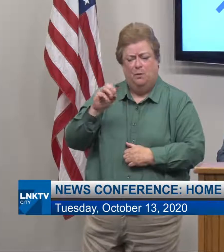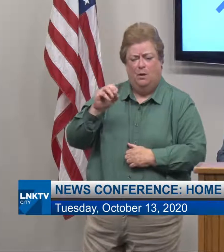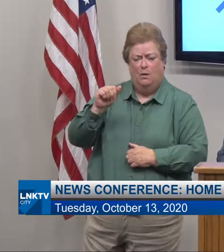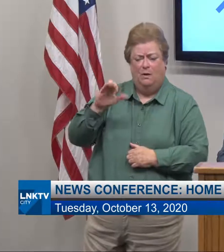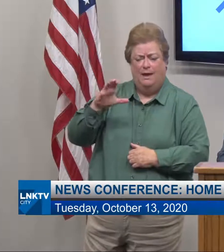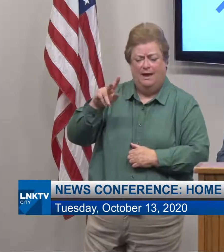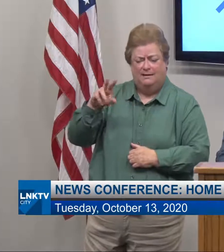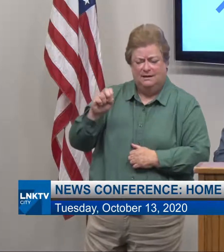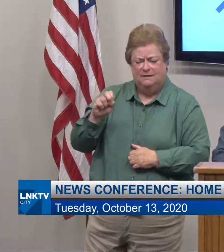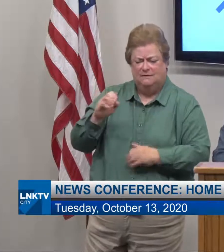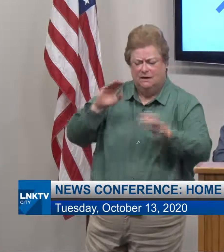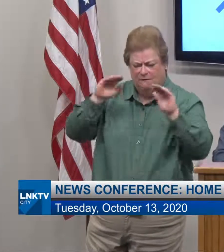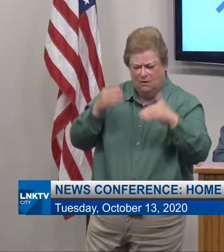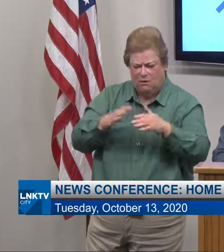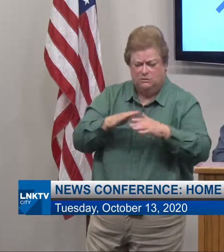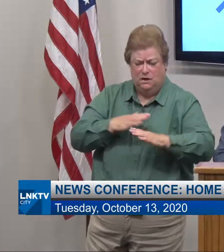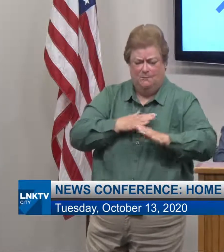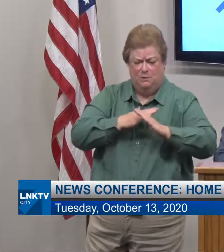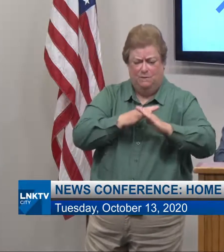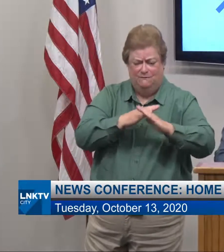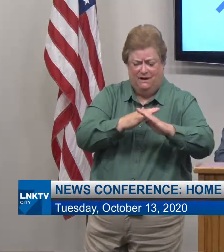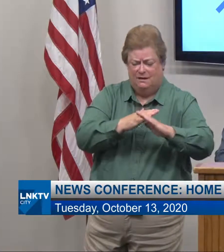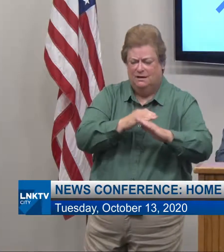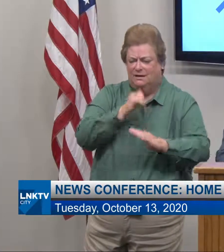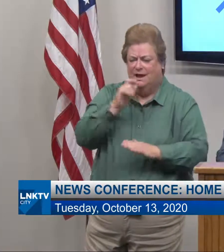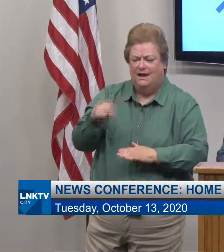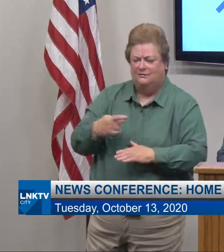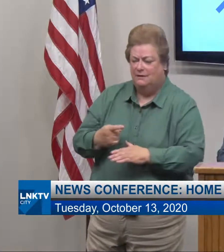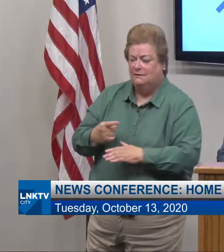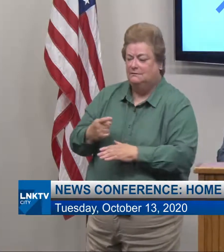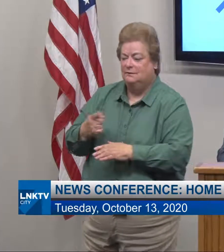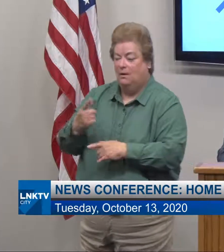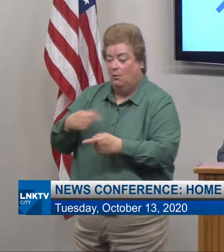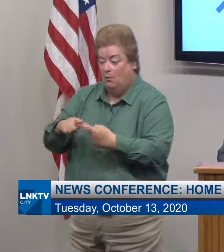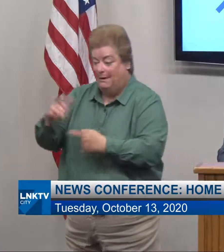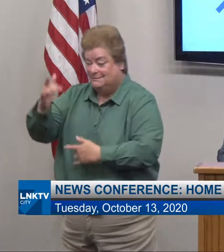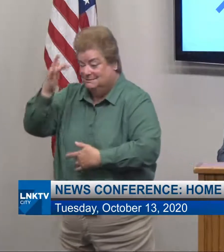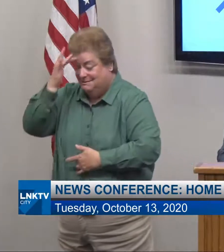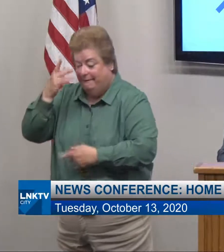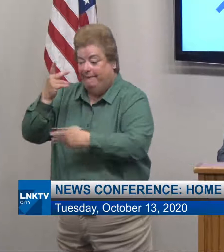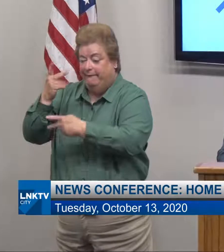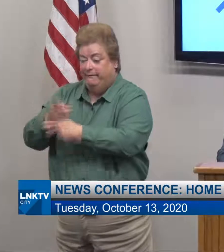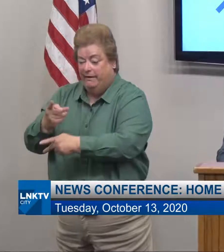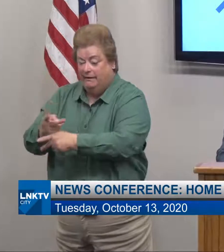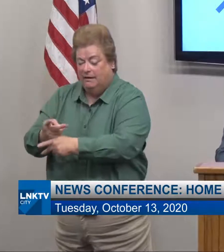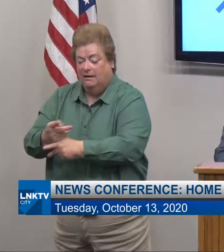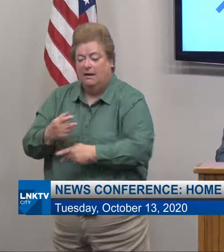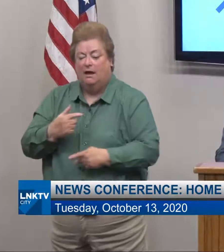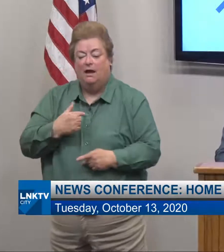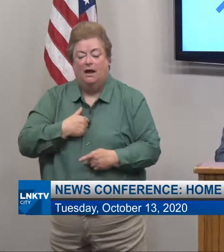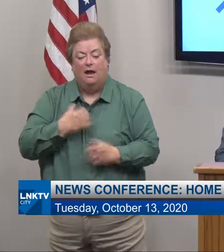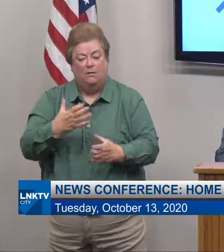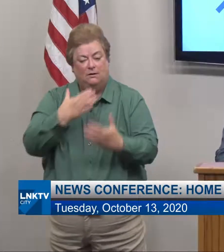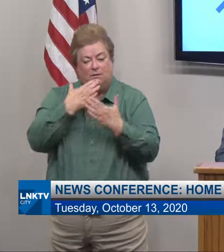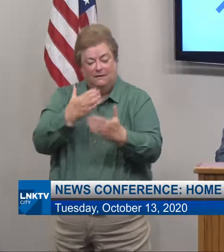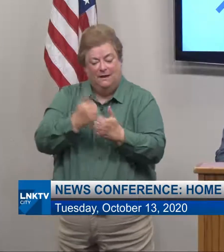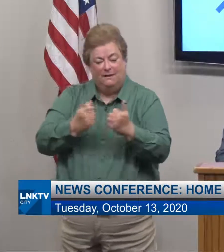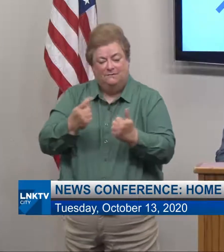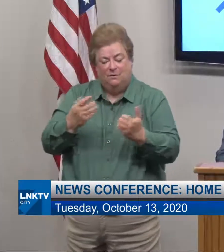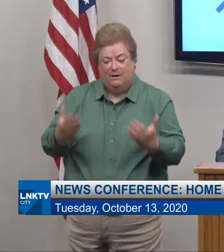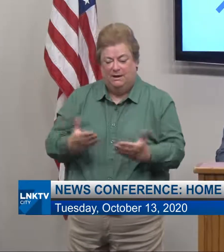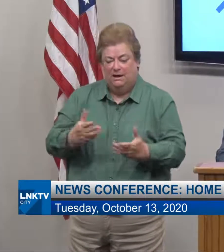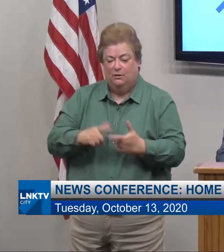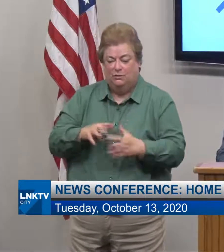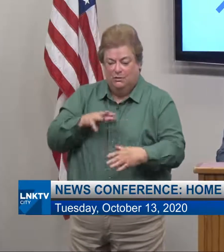to focus on prevention rather than just treating the illness. I want to conclude by thanking everyone here today that is involved in